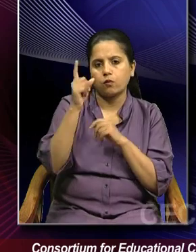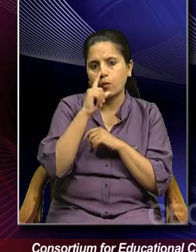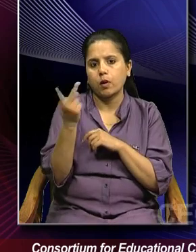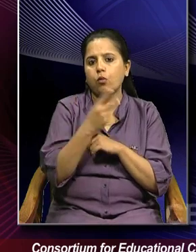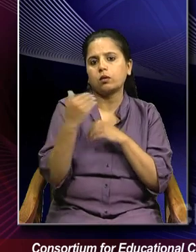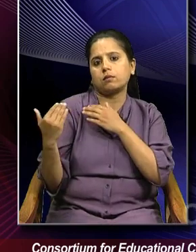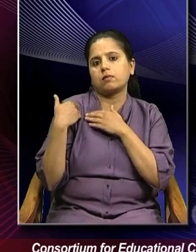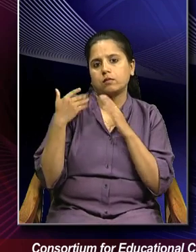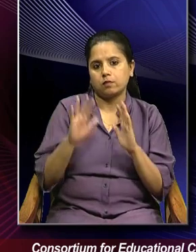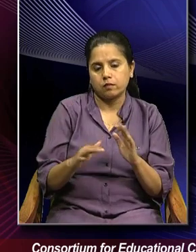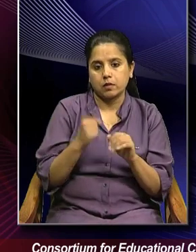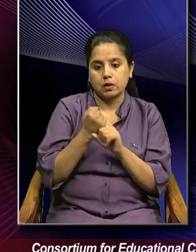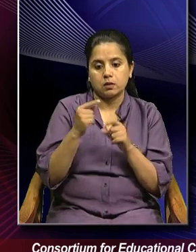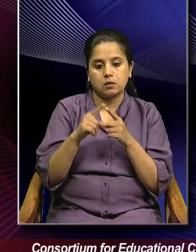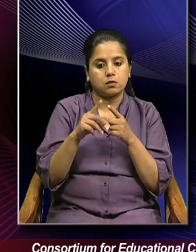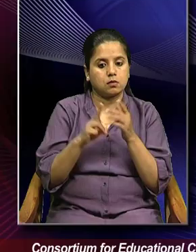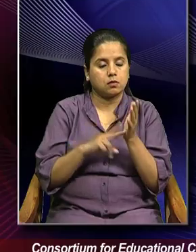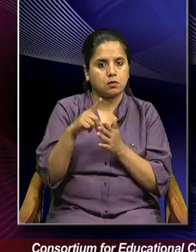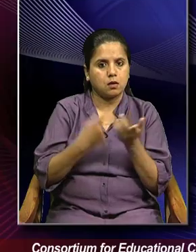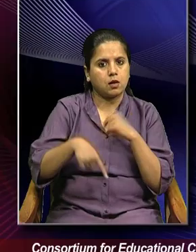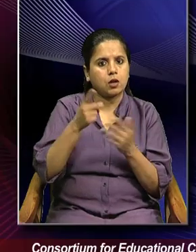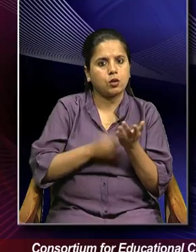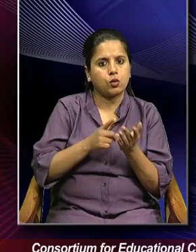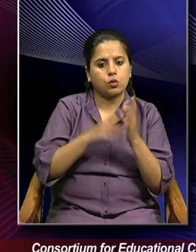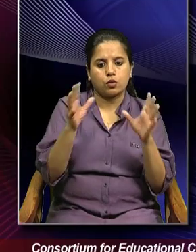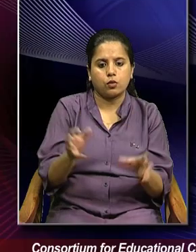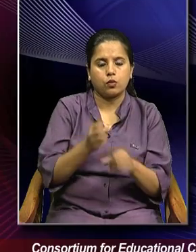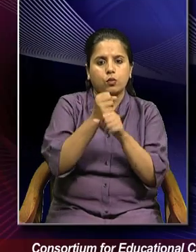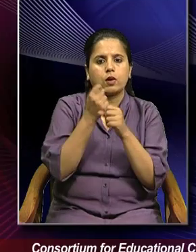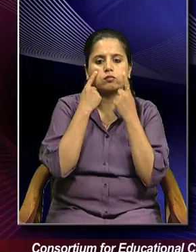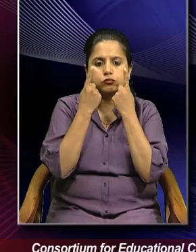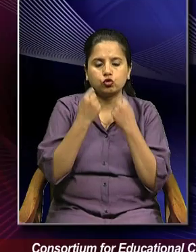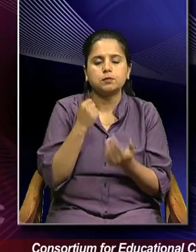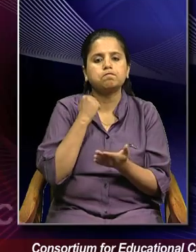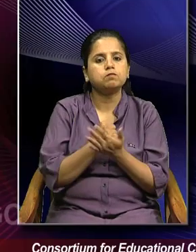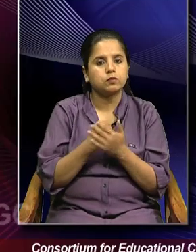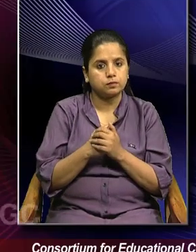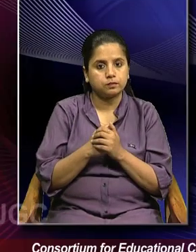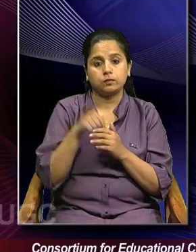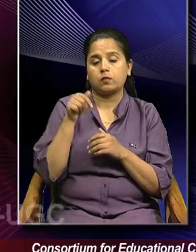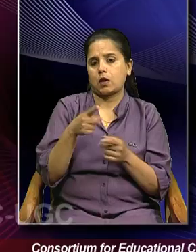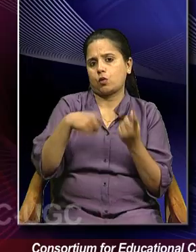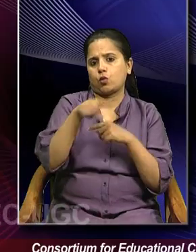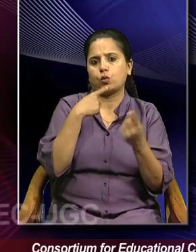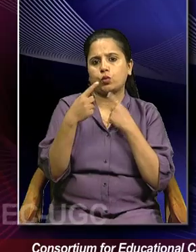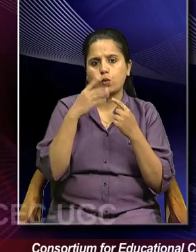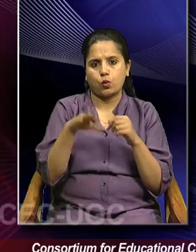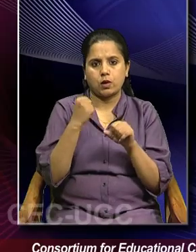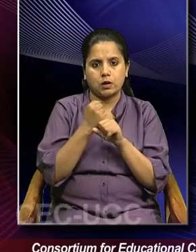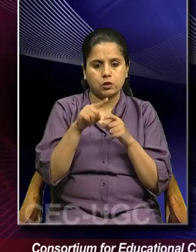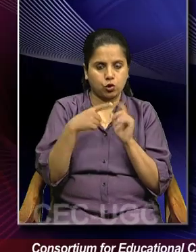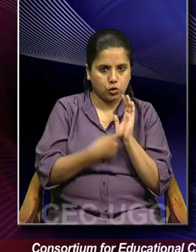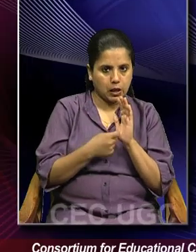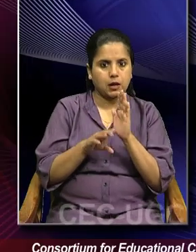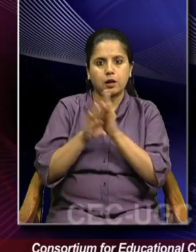women. So, gender issues demand a comprehensive analysis. Now, when we talk about gender and